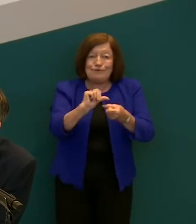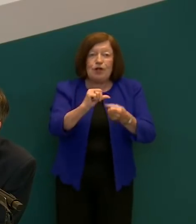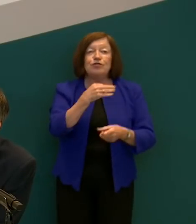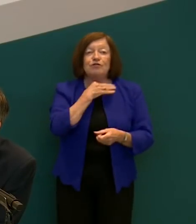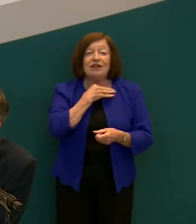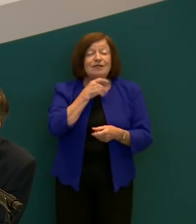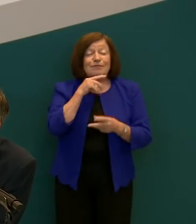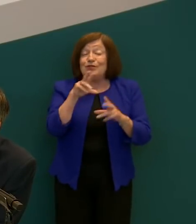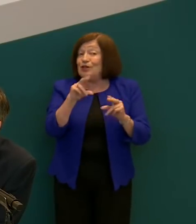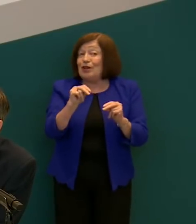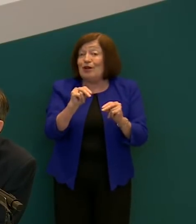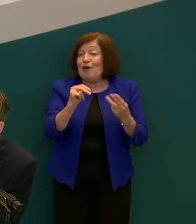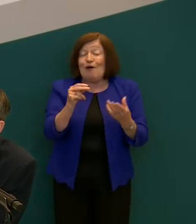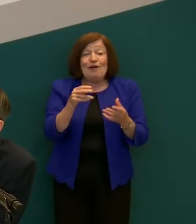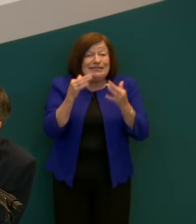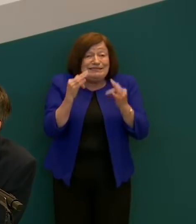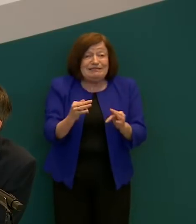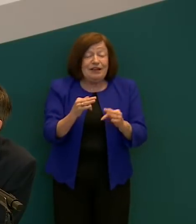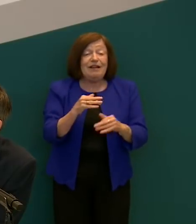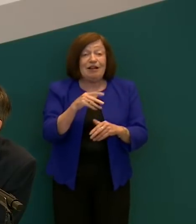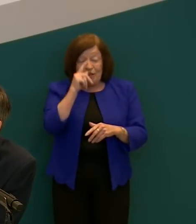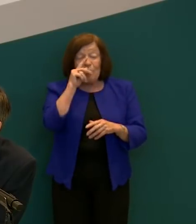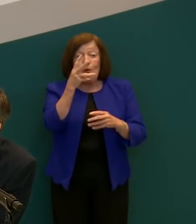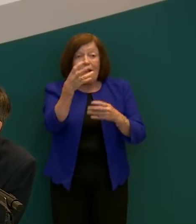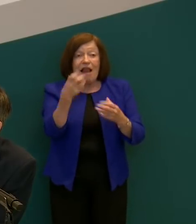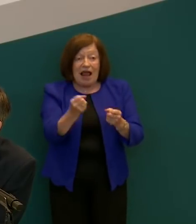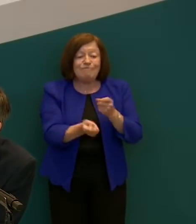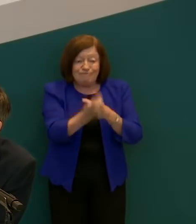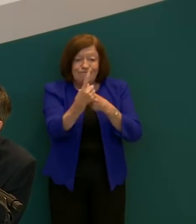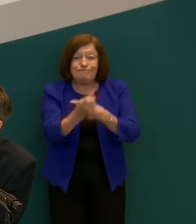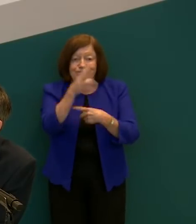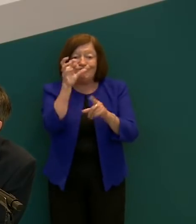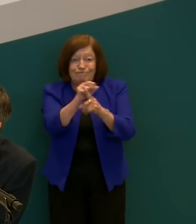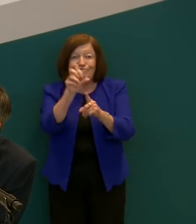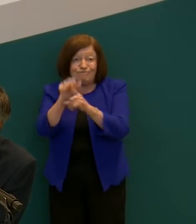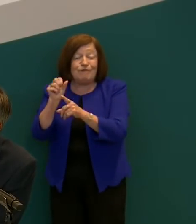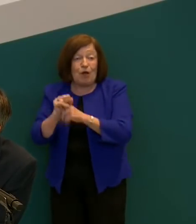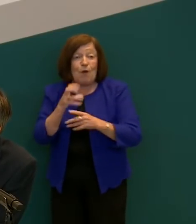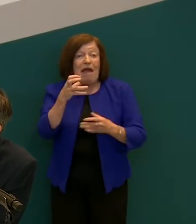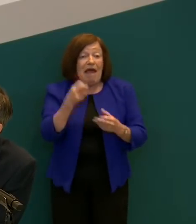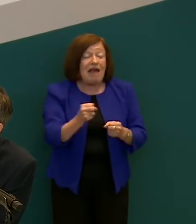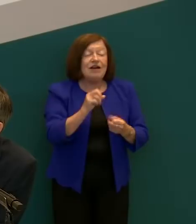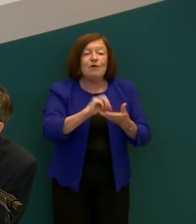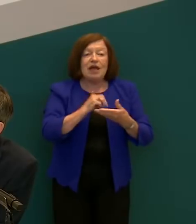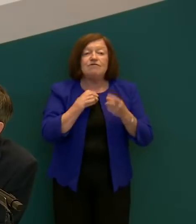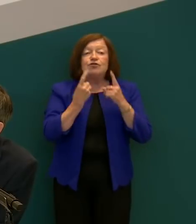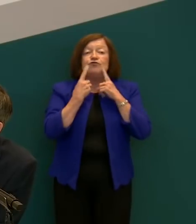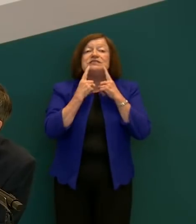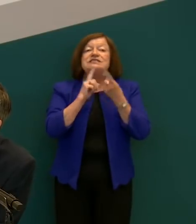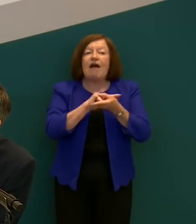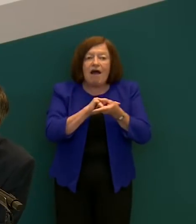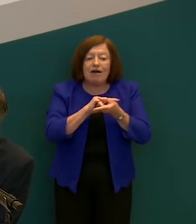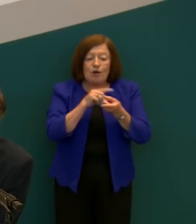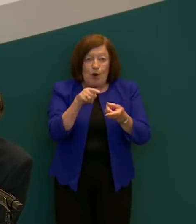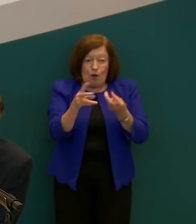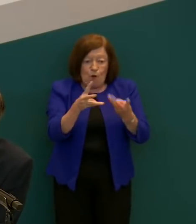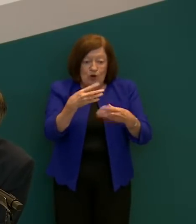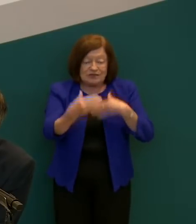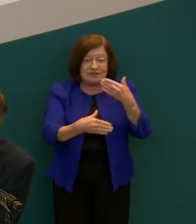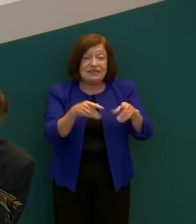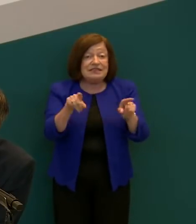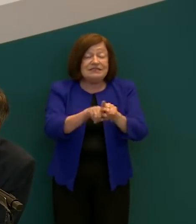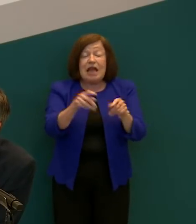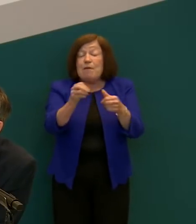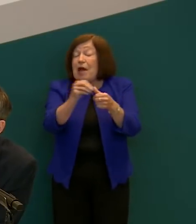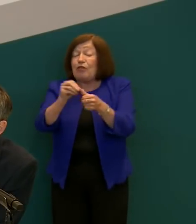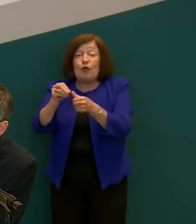risk environment. And it is likely that there will be cases and clusters, unfortunately. And we'll have to respond to those dynamically, as we do in any other